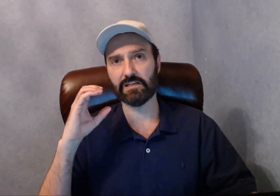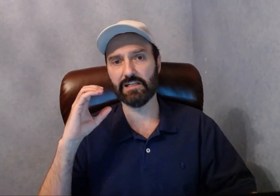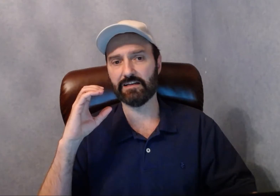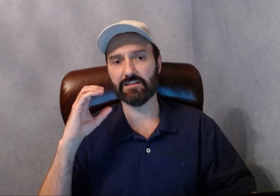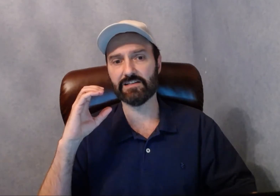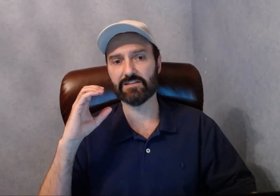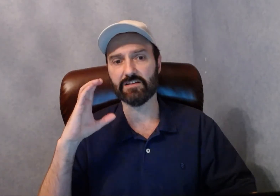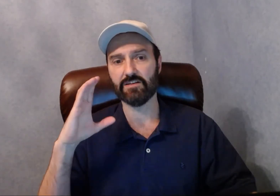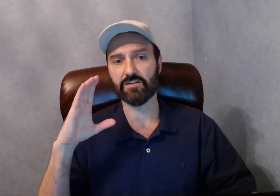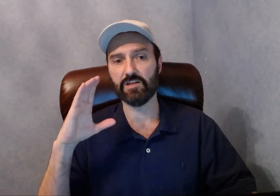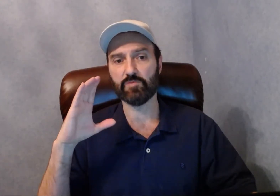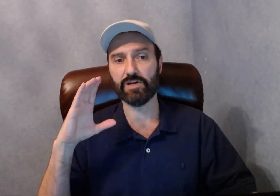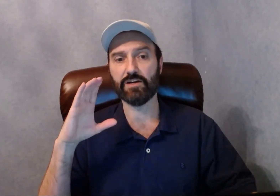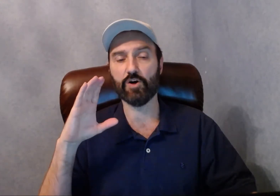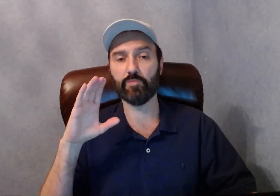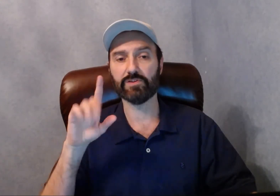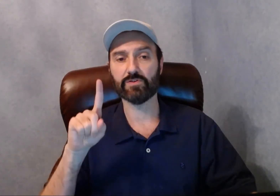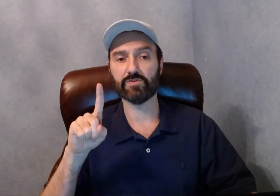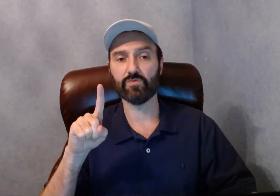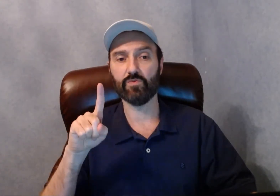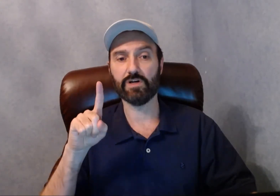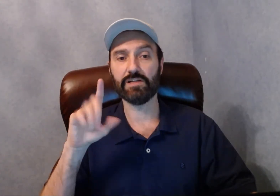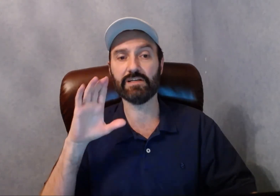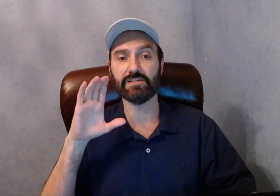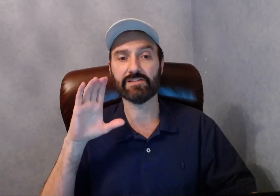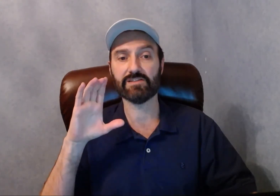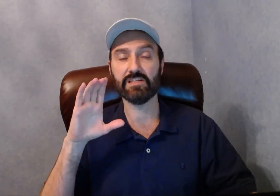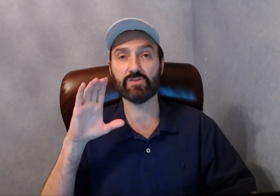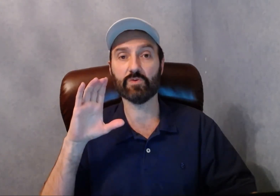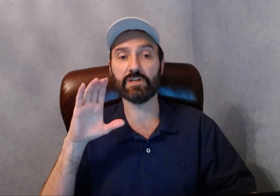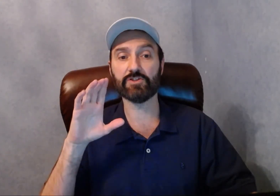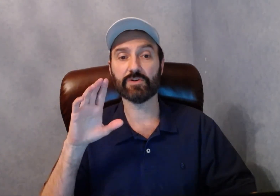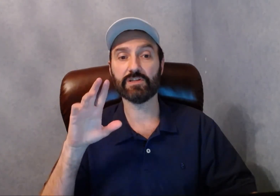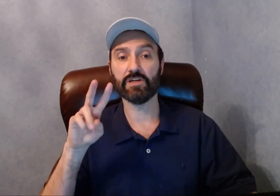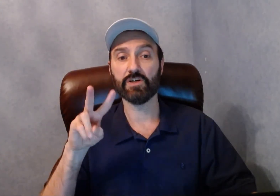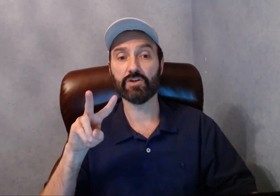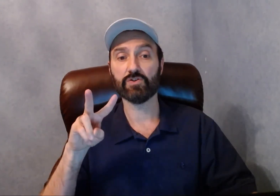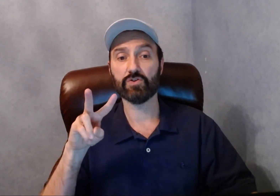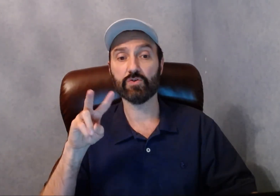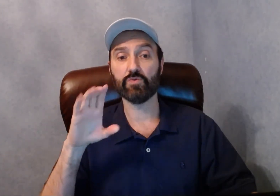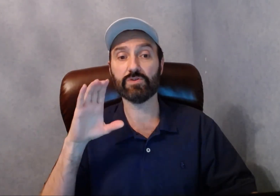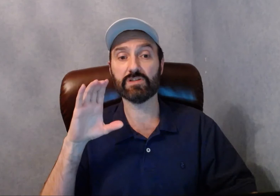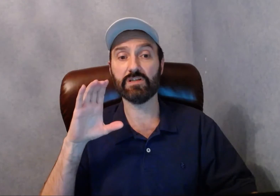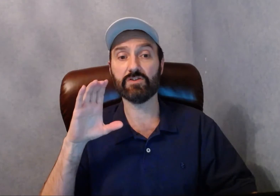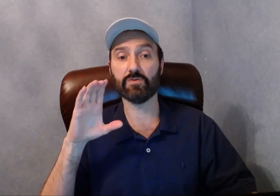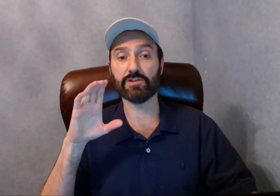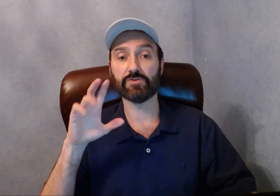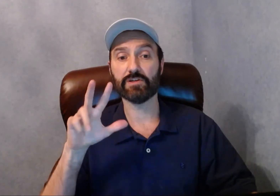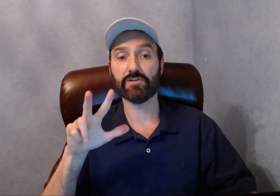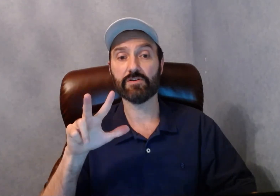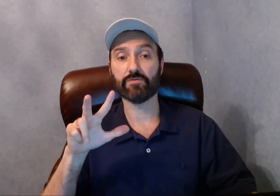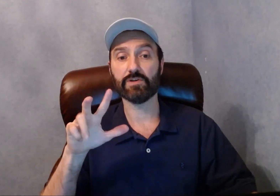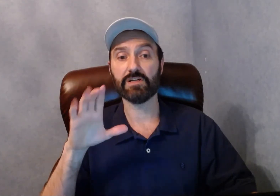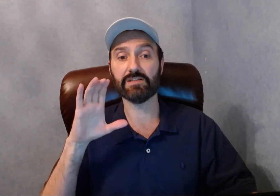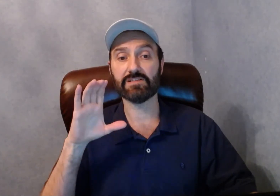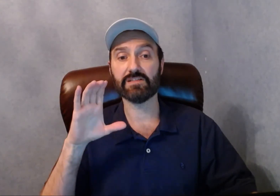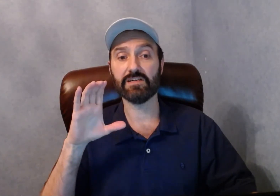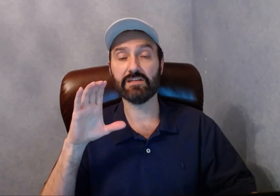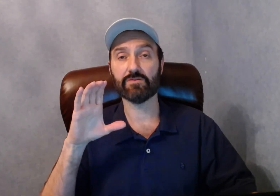like this. Keep your hand open, so it's 1. C is 100. 2, C, 200. 3, C,